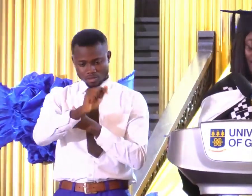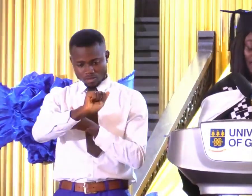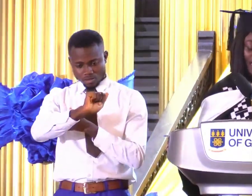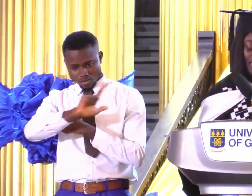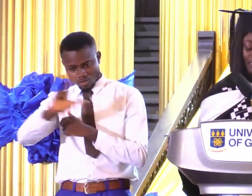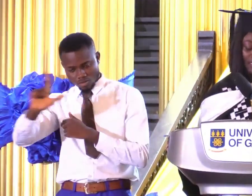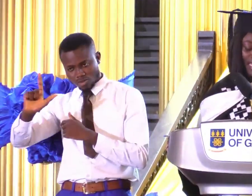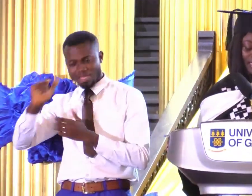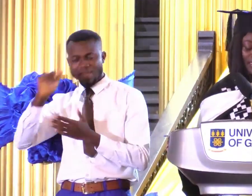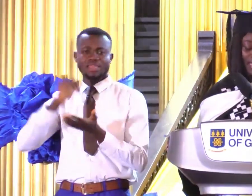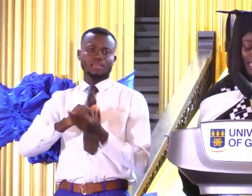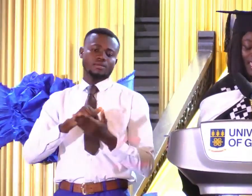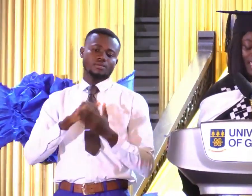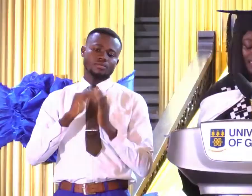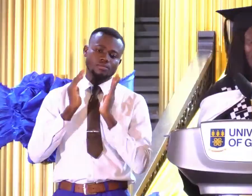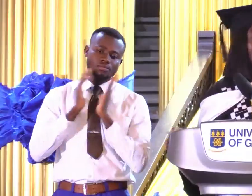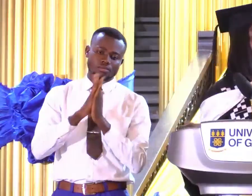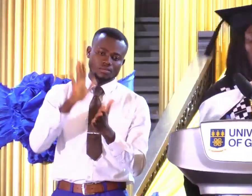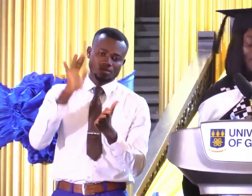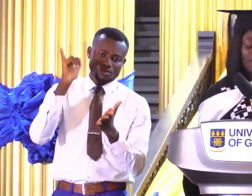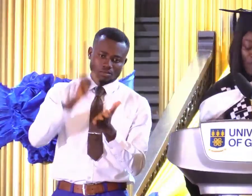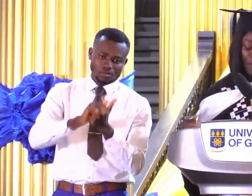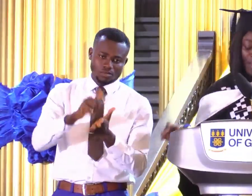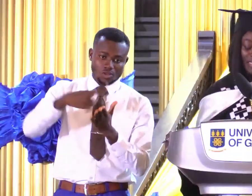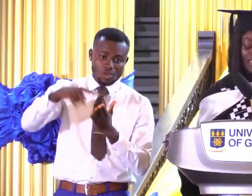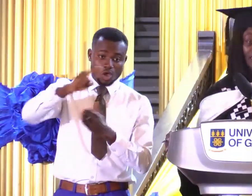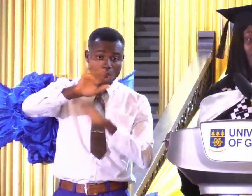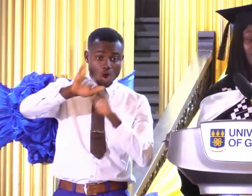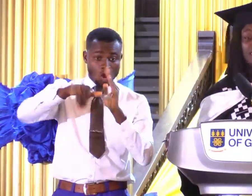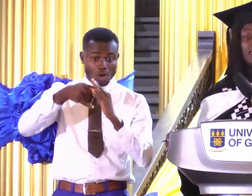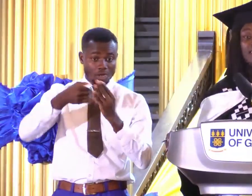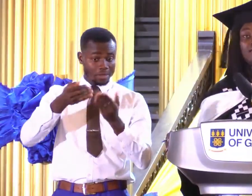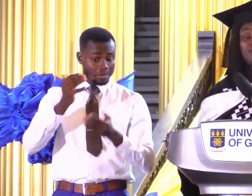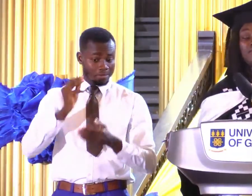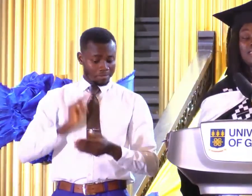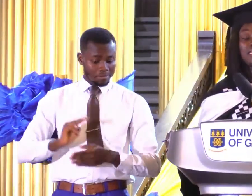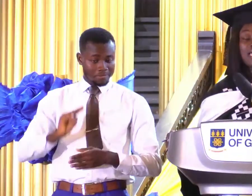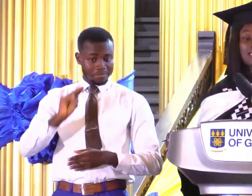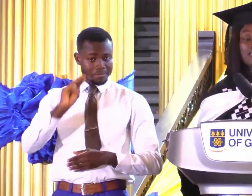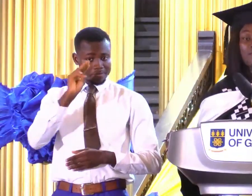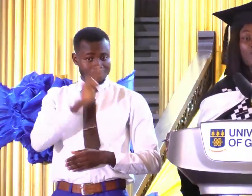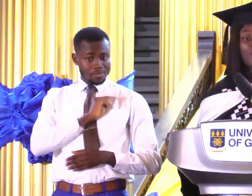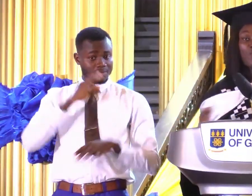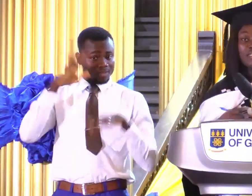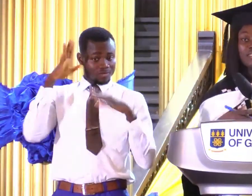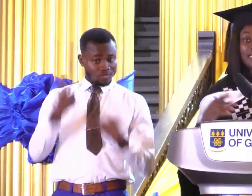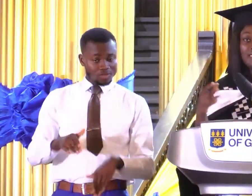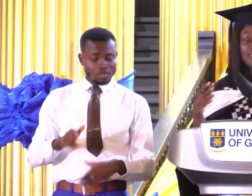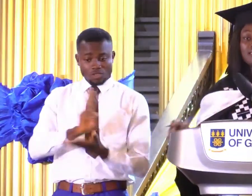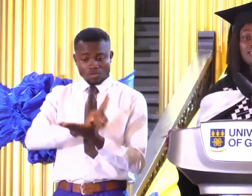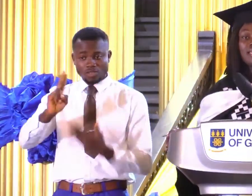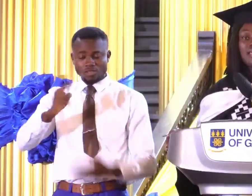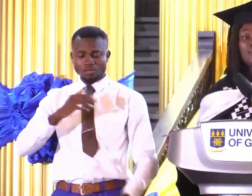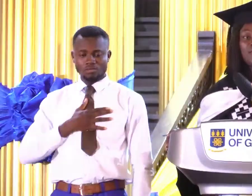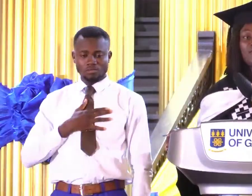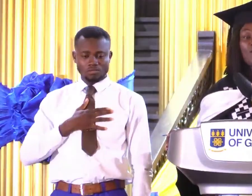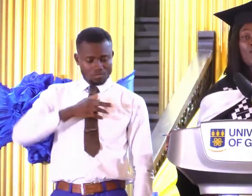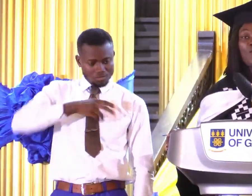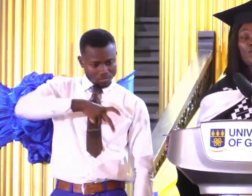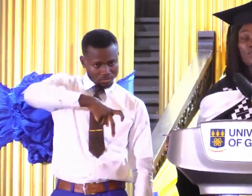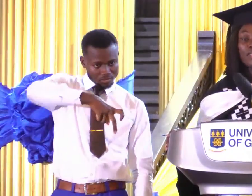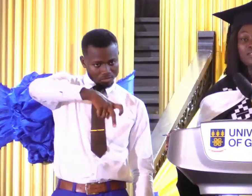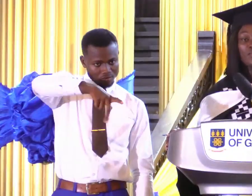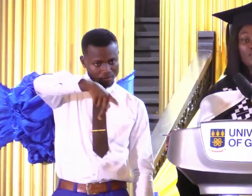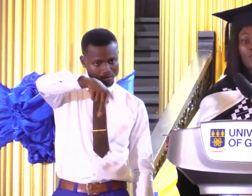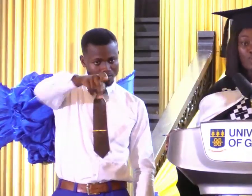we kindly ask that the platform party after the university anthem will recess before